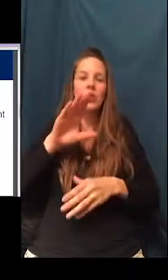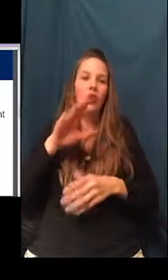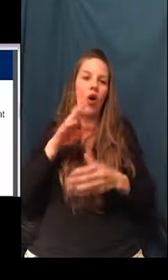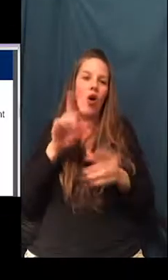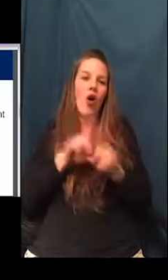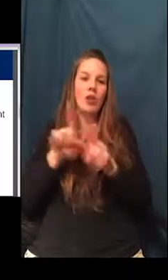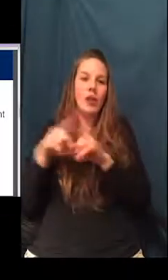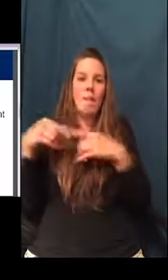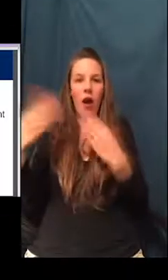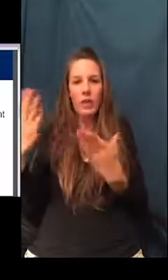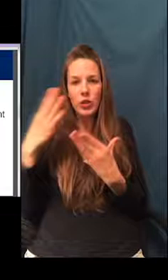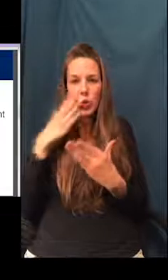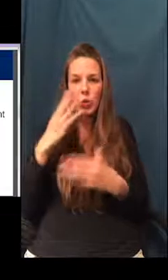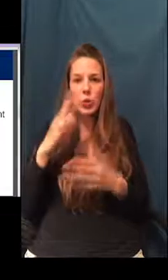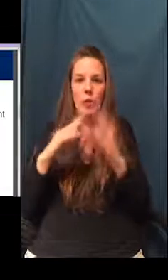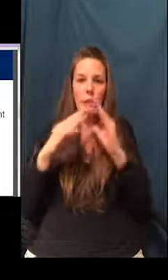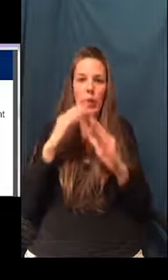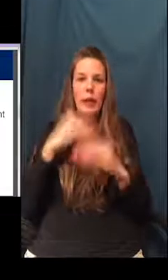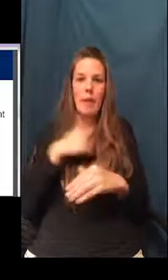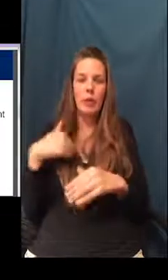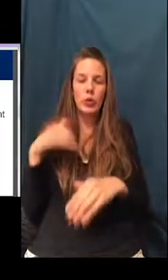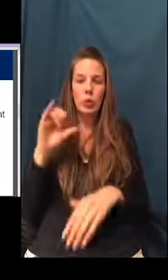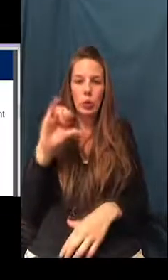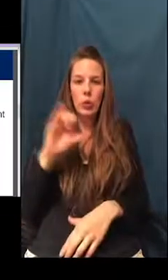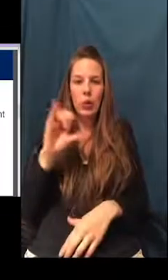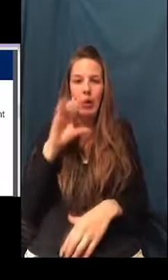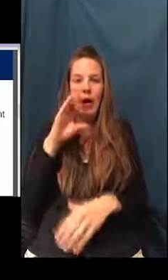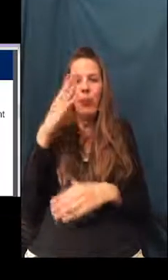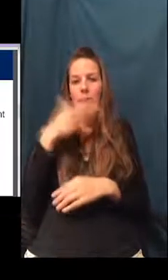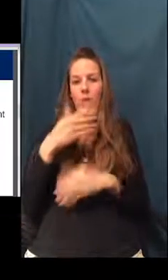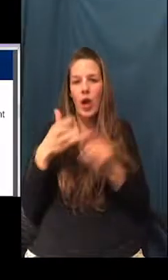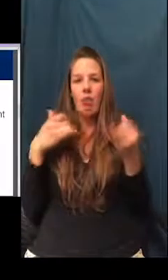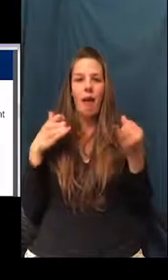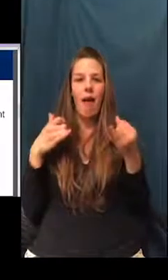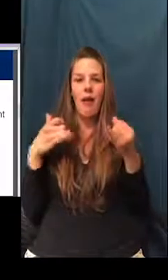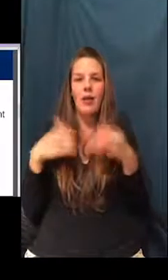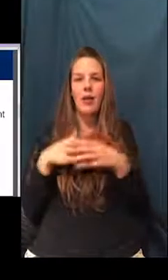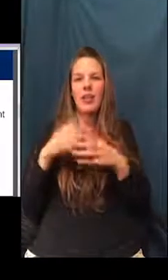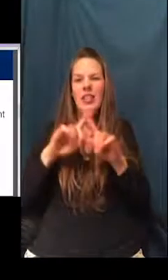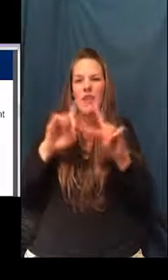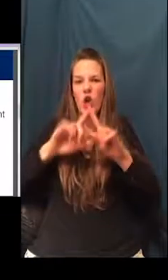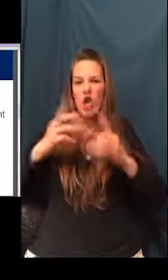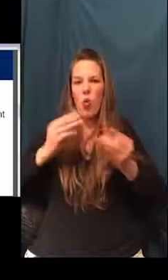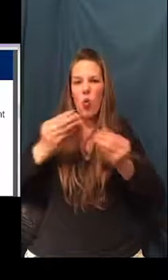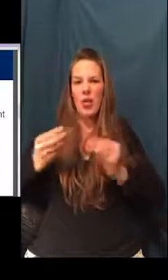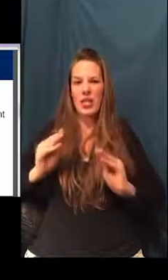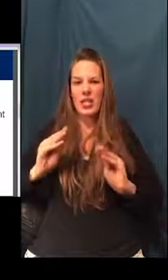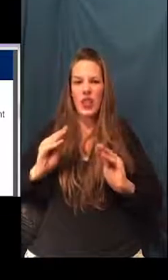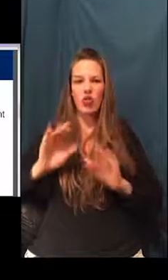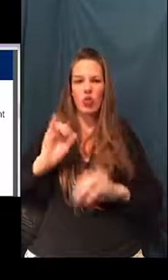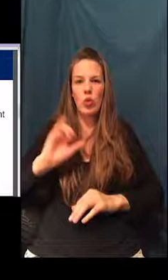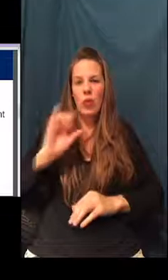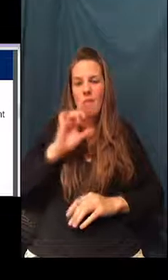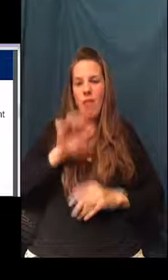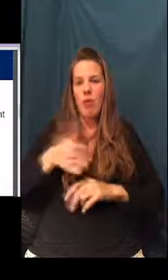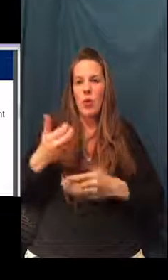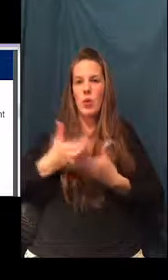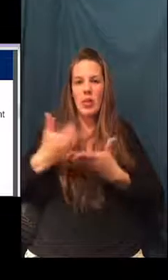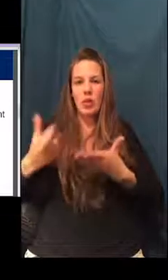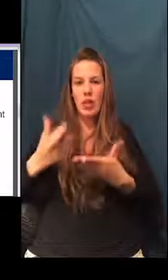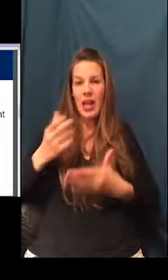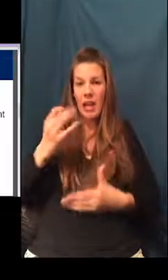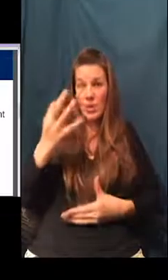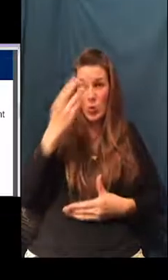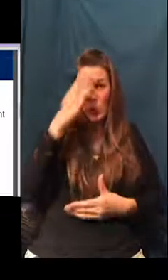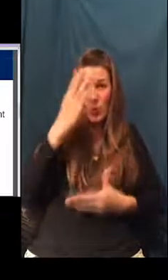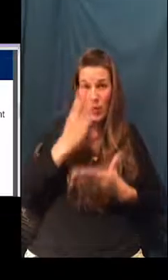being offered to community members on the front line and different organizations. So another resource that if